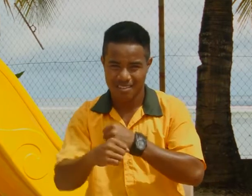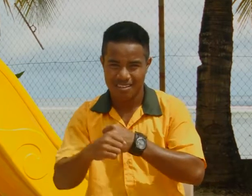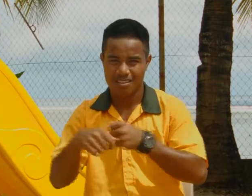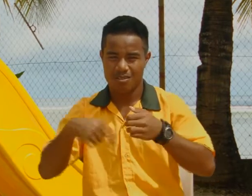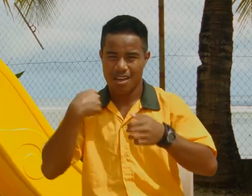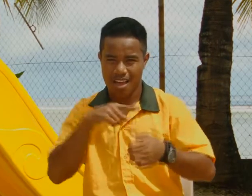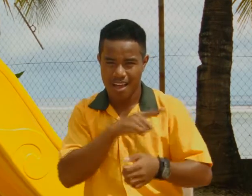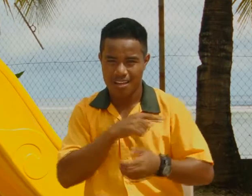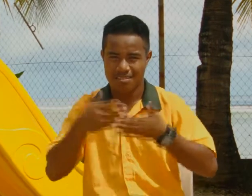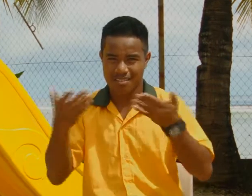What will become of us?